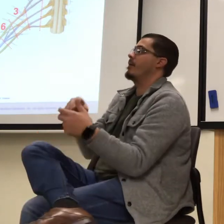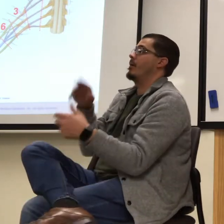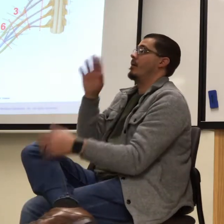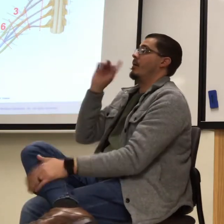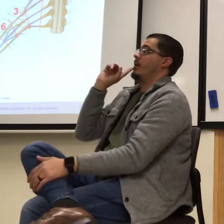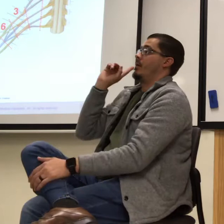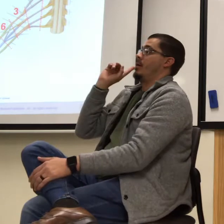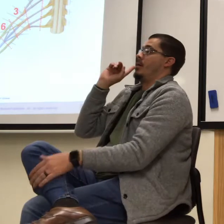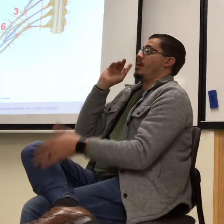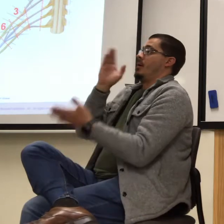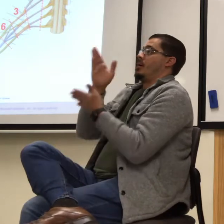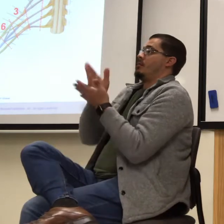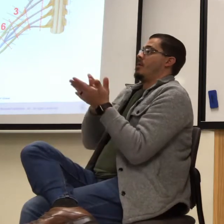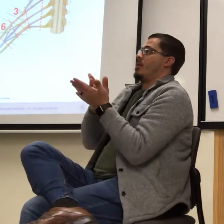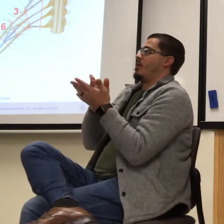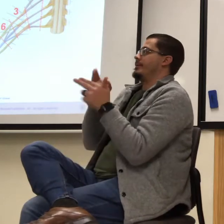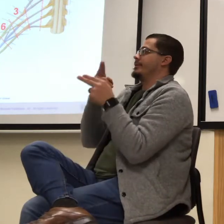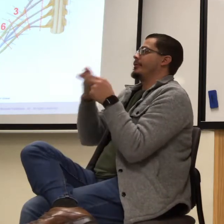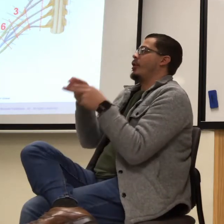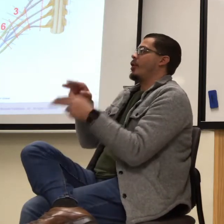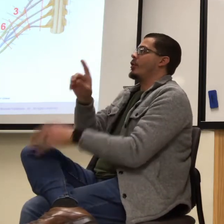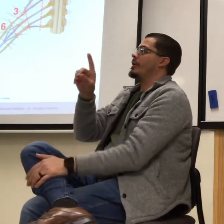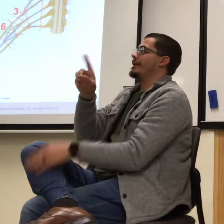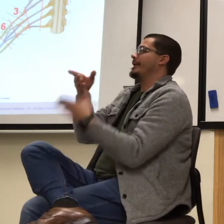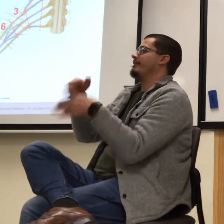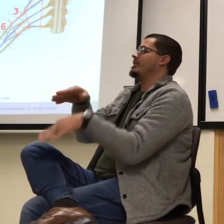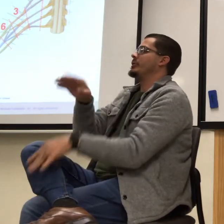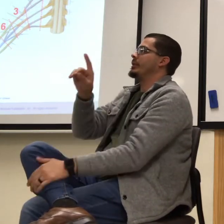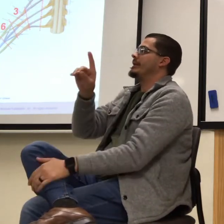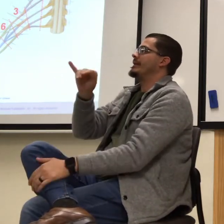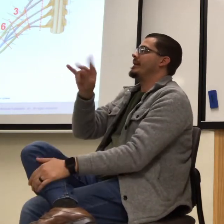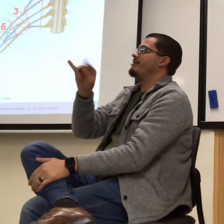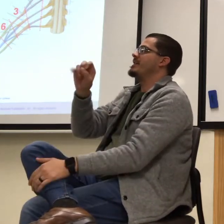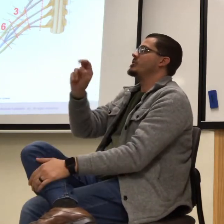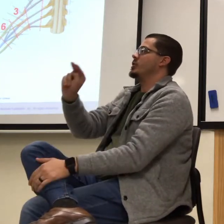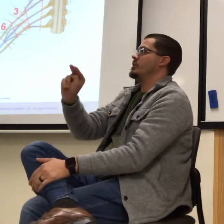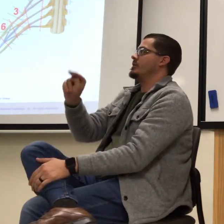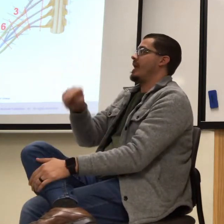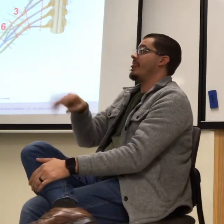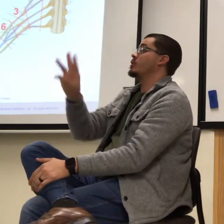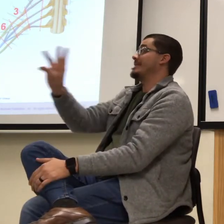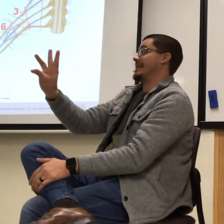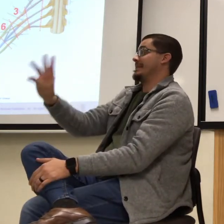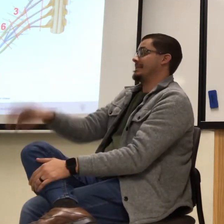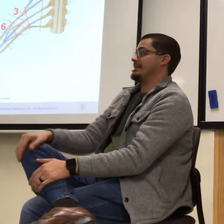part divisions. And there's six of them.